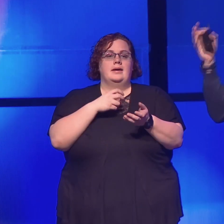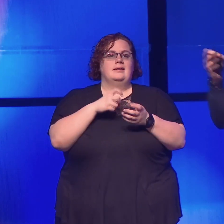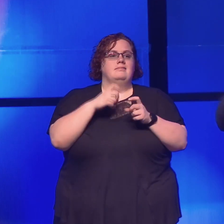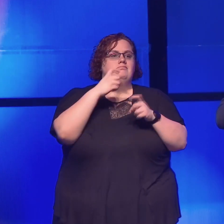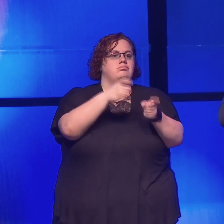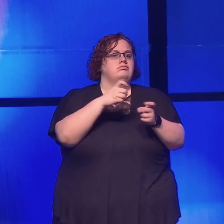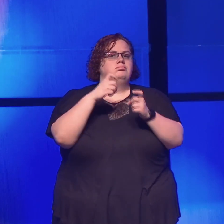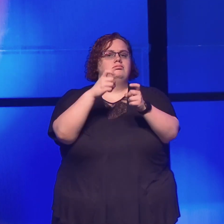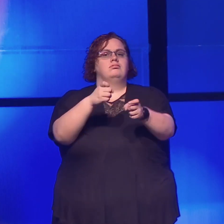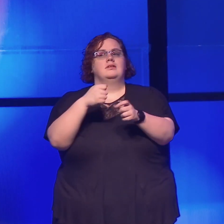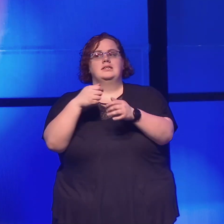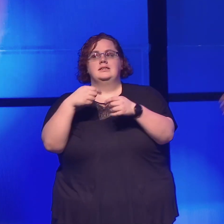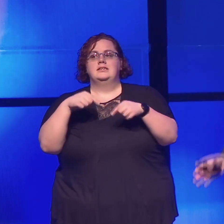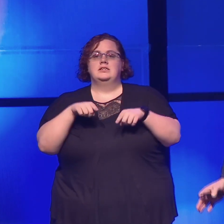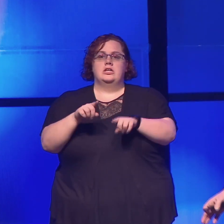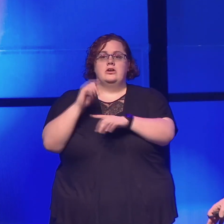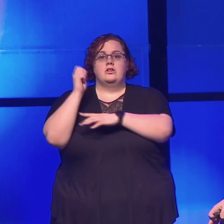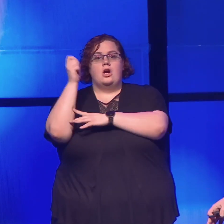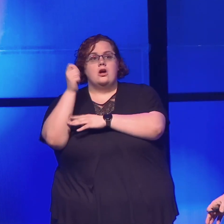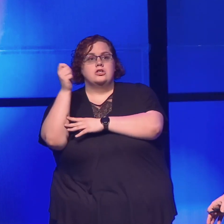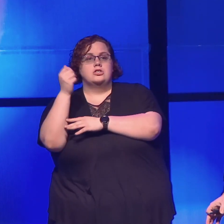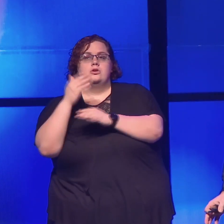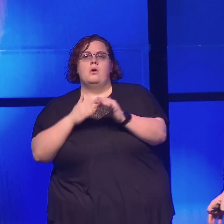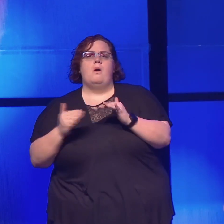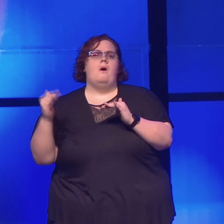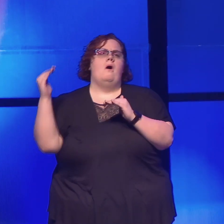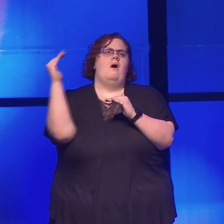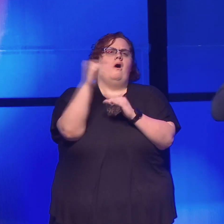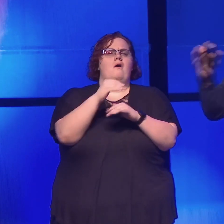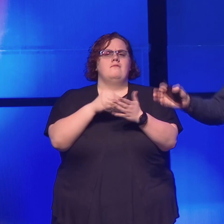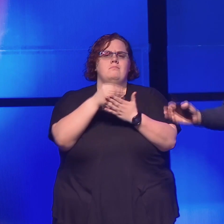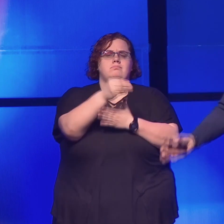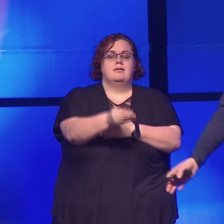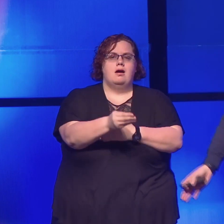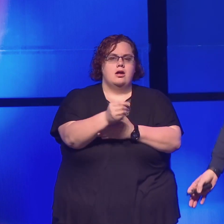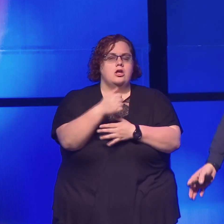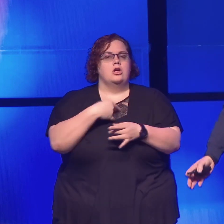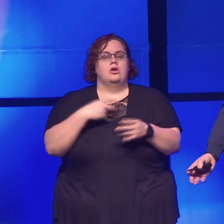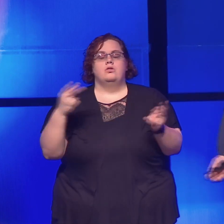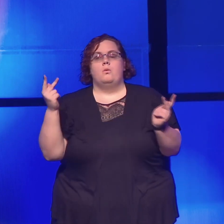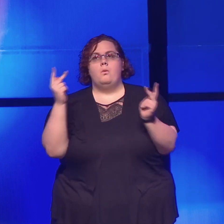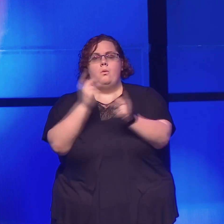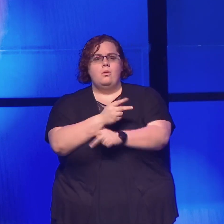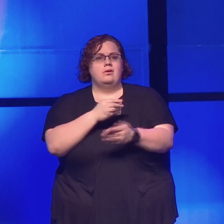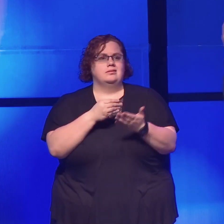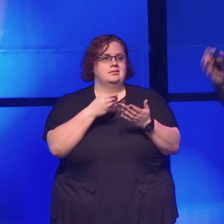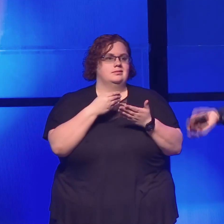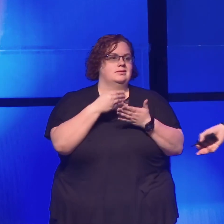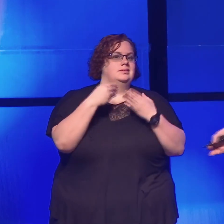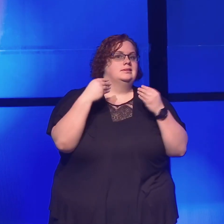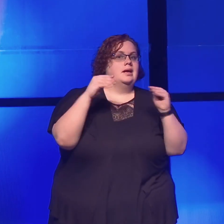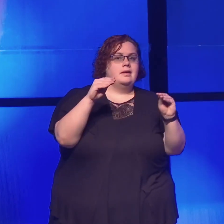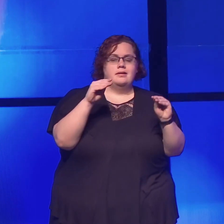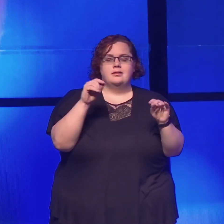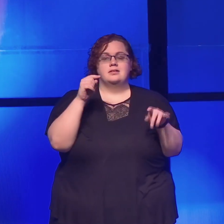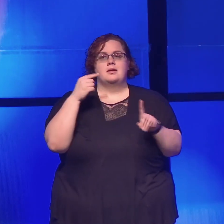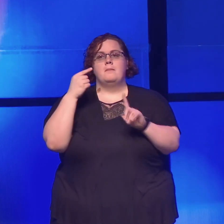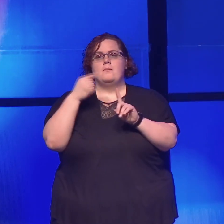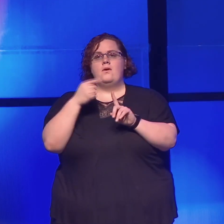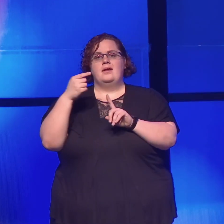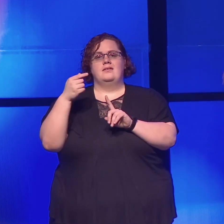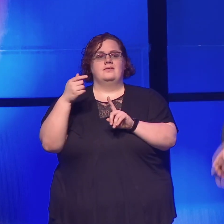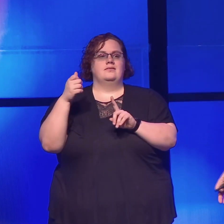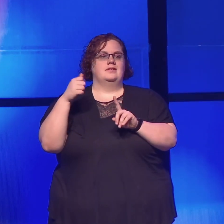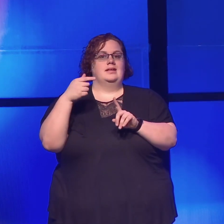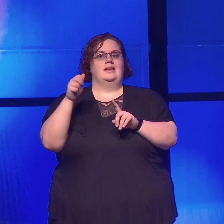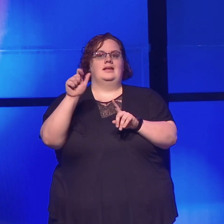you give at the auction, you way overbuy, you get the worst deals ever. Like the whole point of the gala is to get the rawest